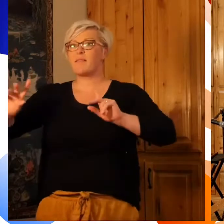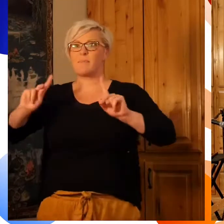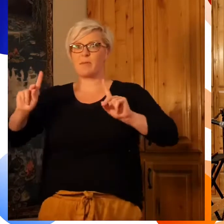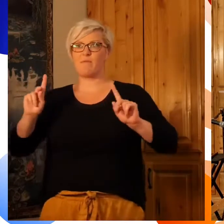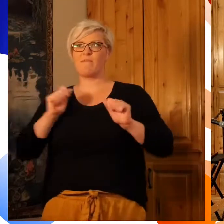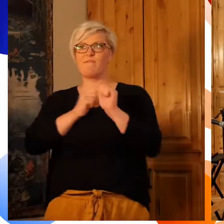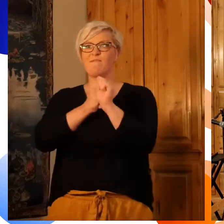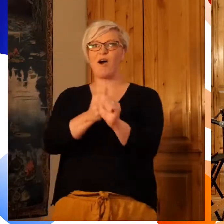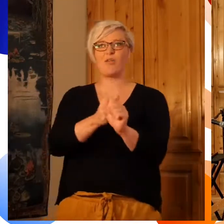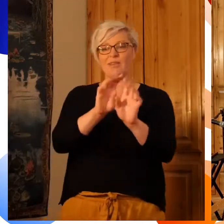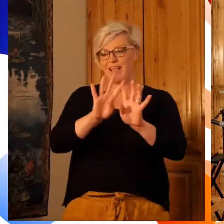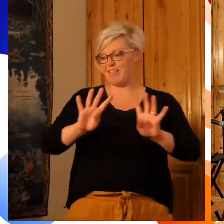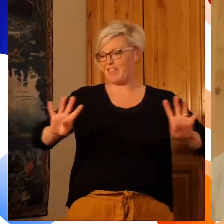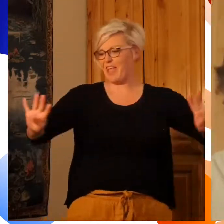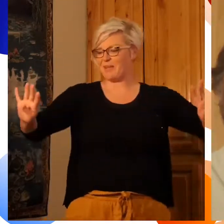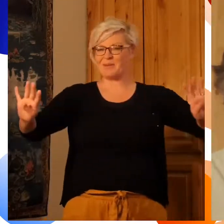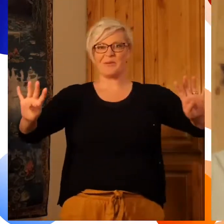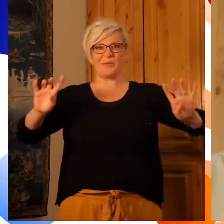dance.